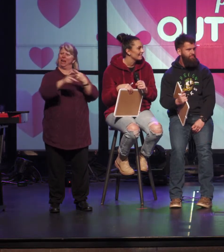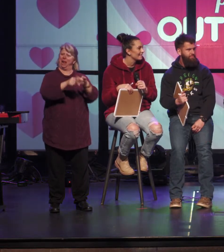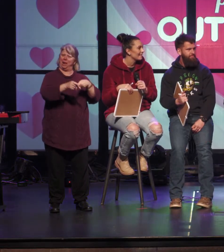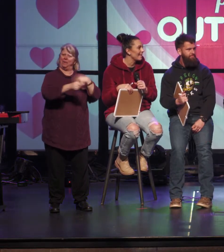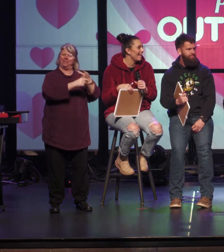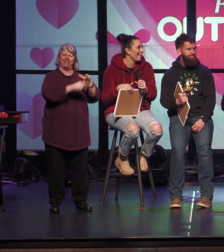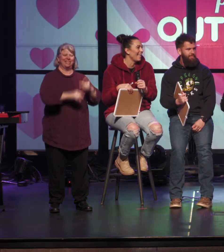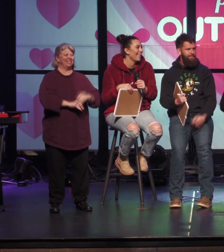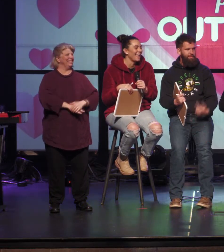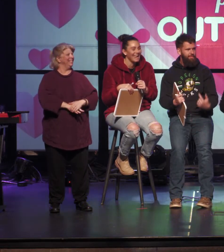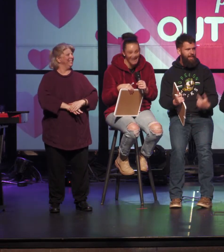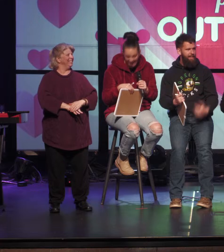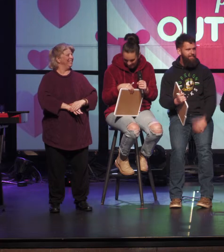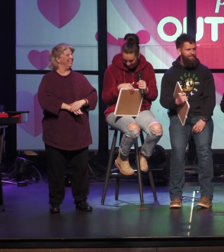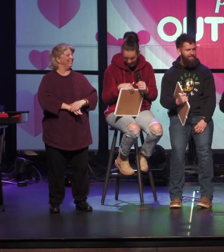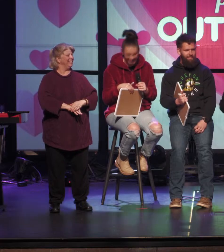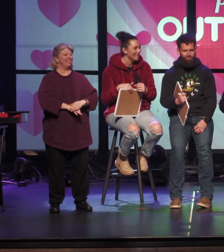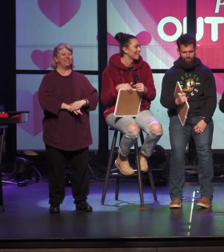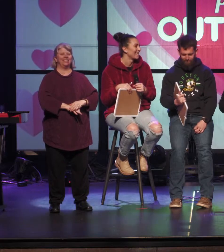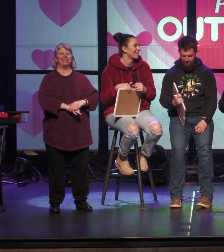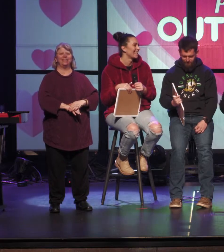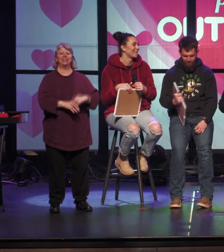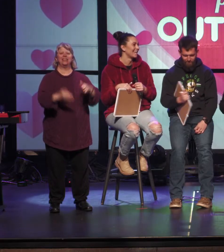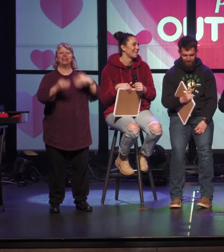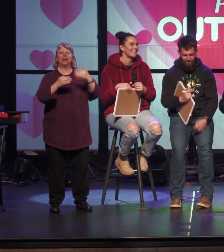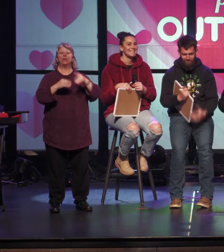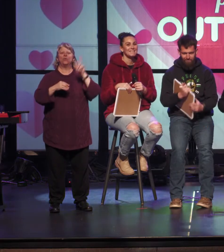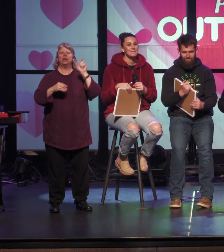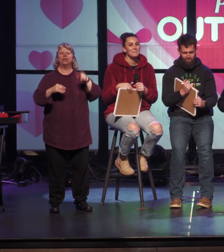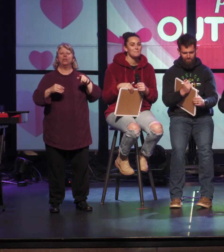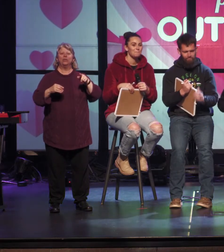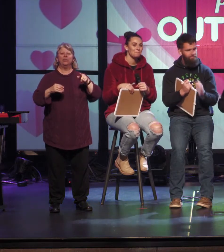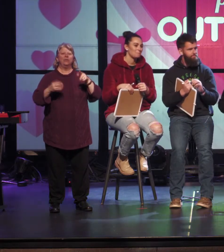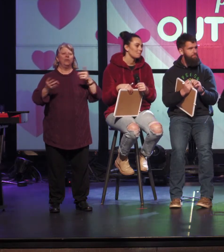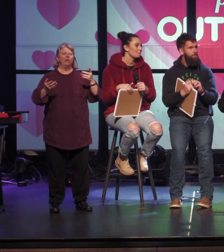least. Right. Okay. All right. Next question.